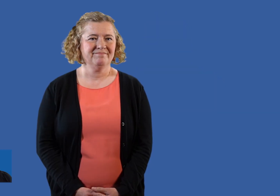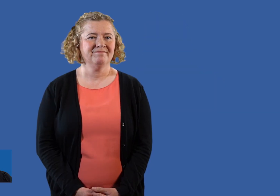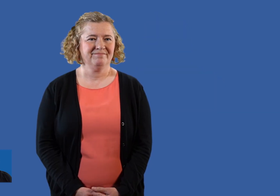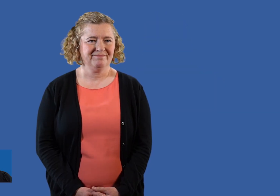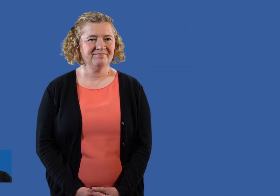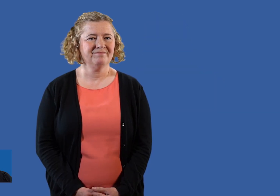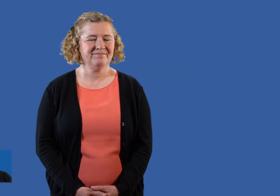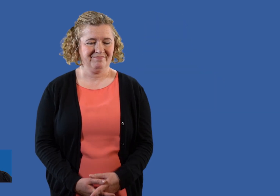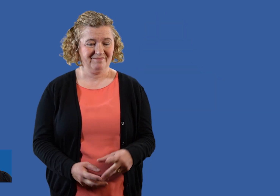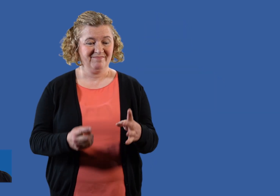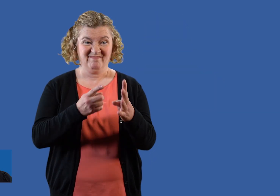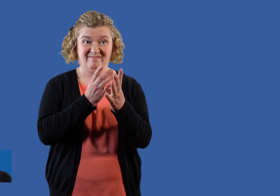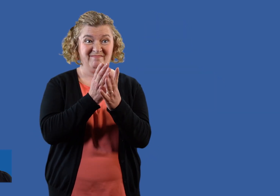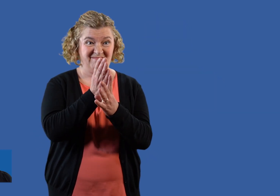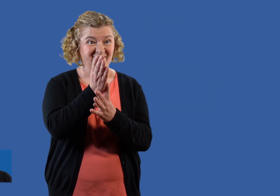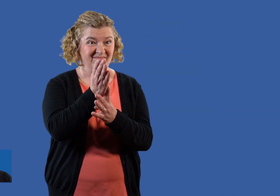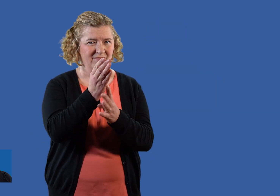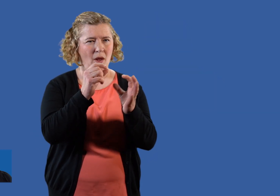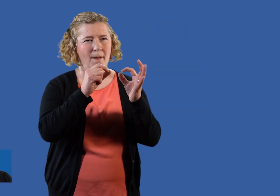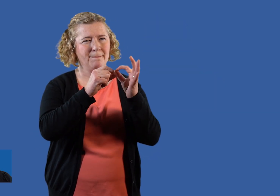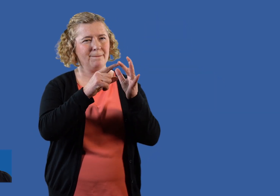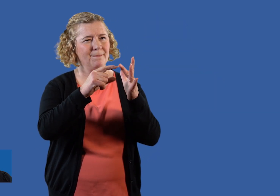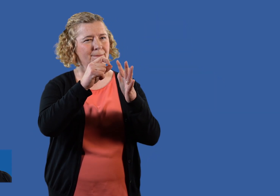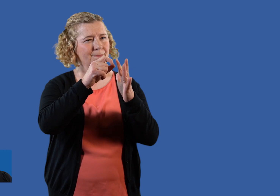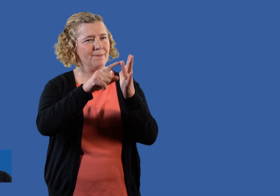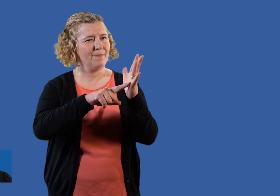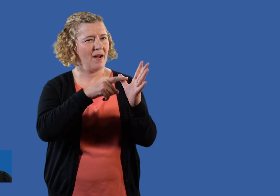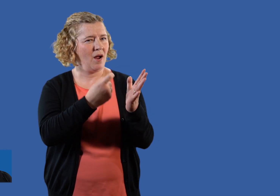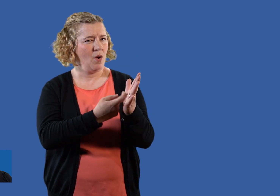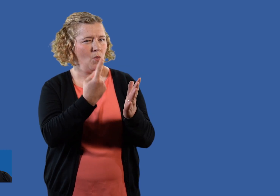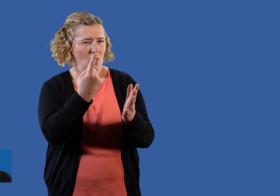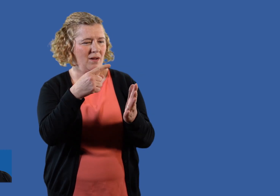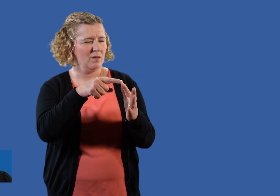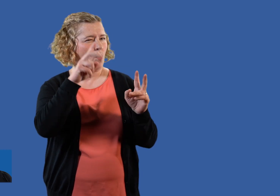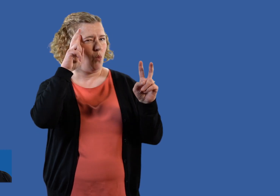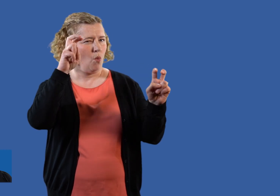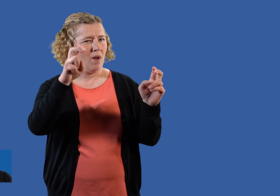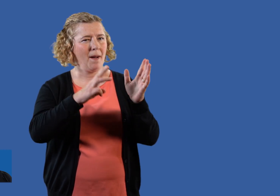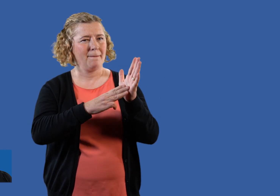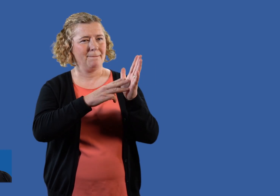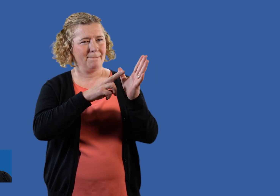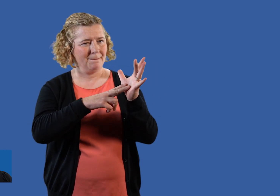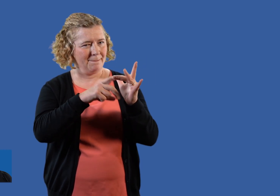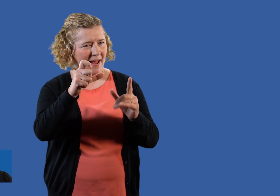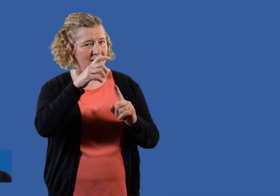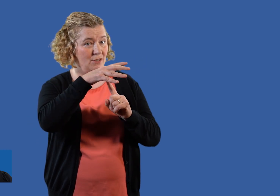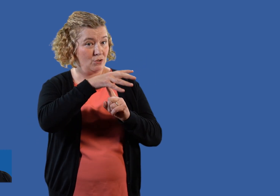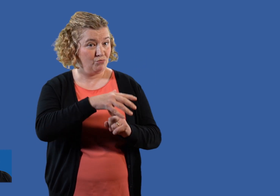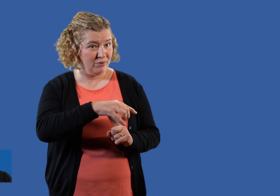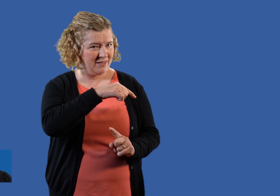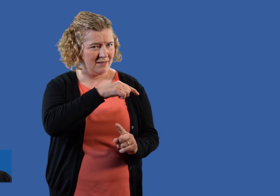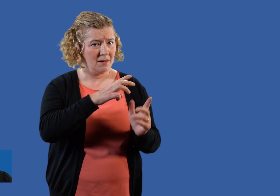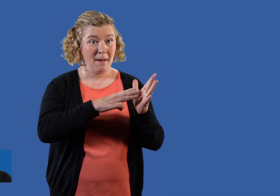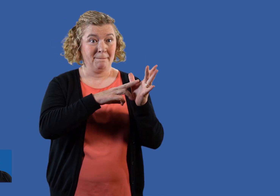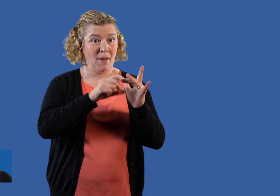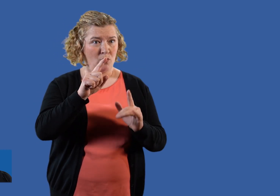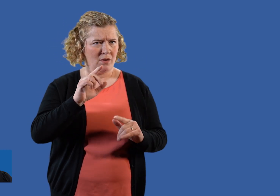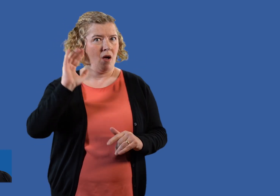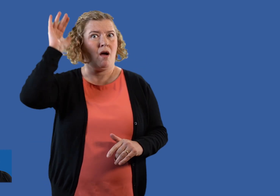Well, the first one is bipolar 1 and used to be called manic depression. That's where your mood swings go